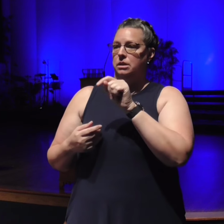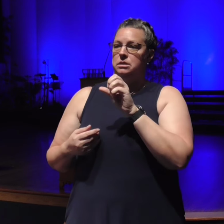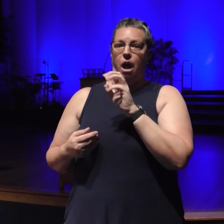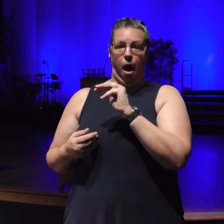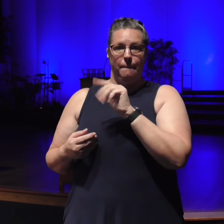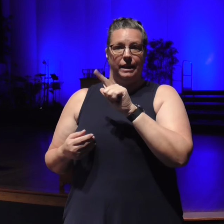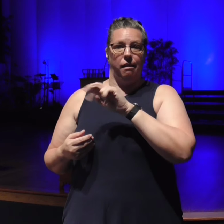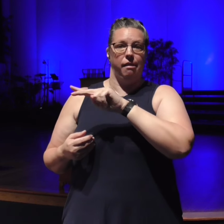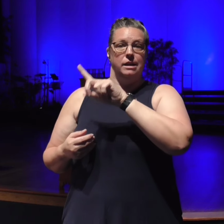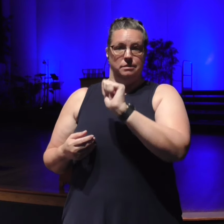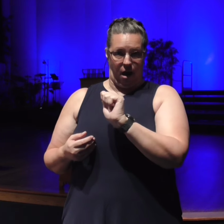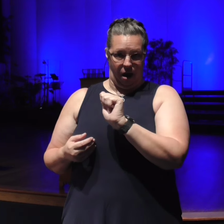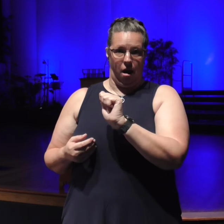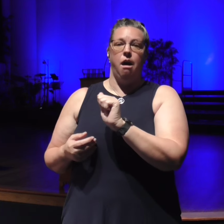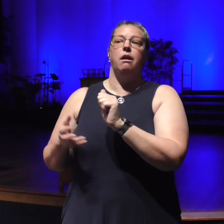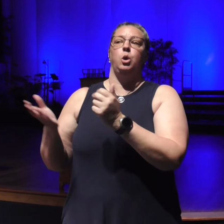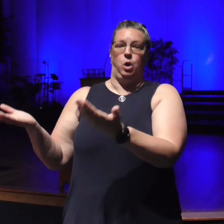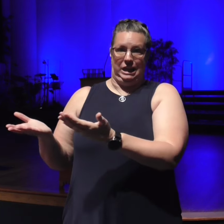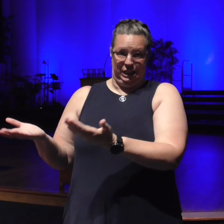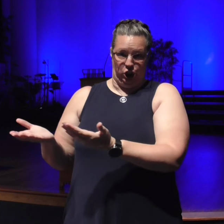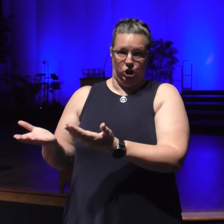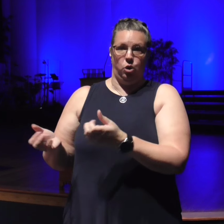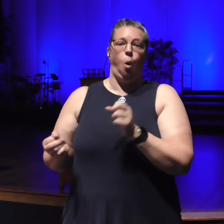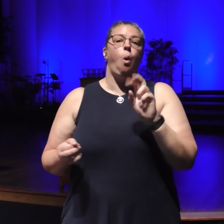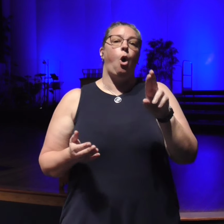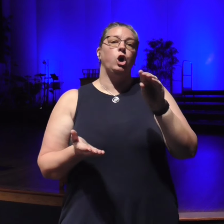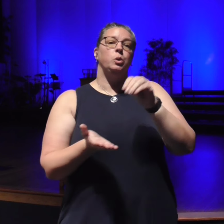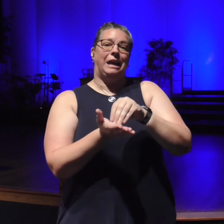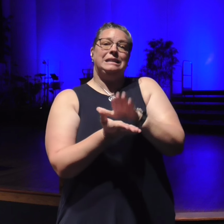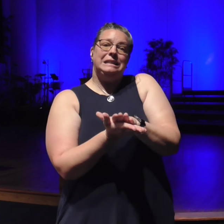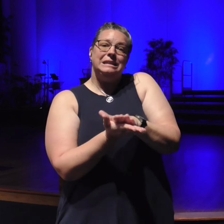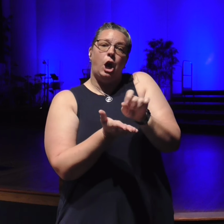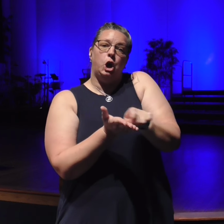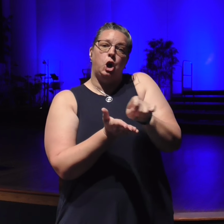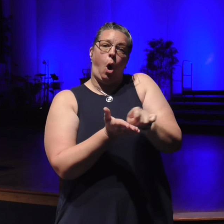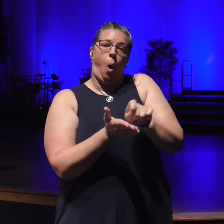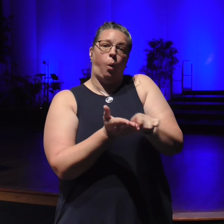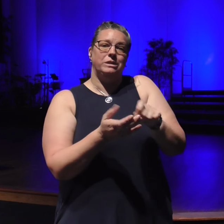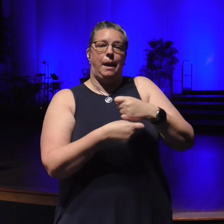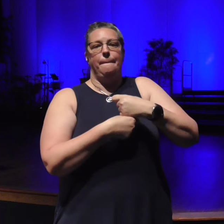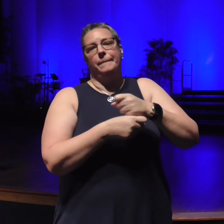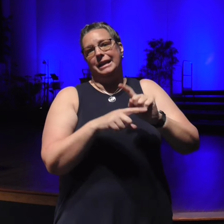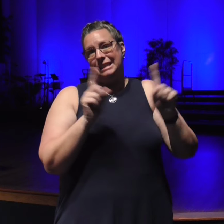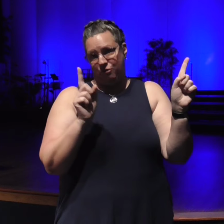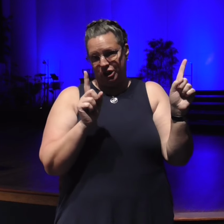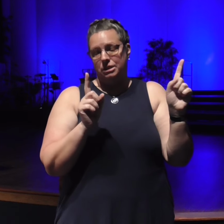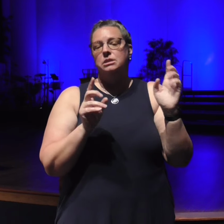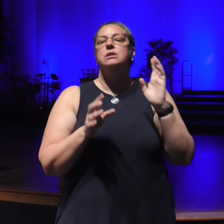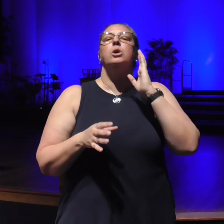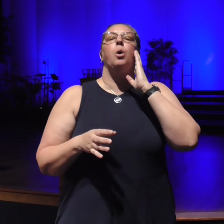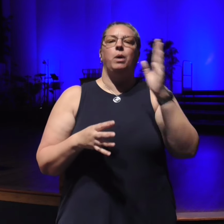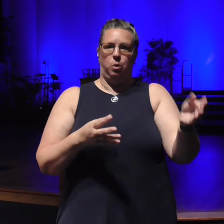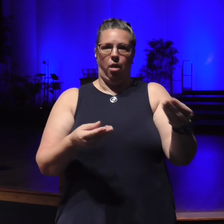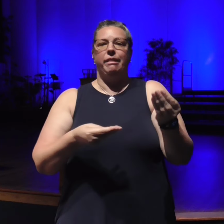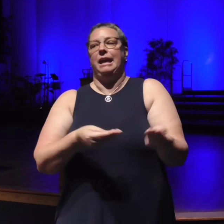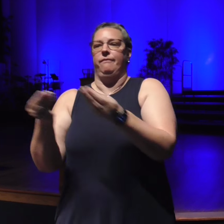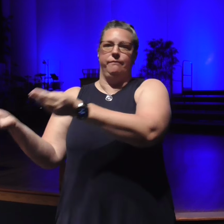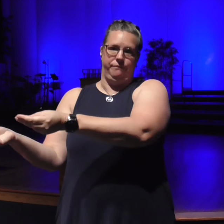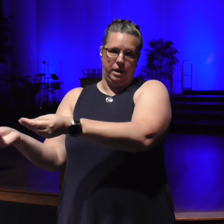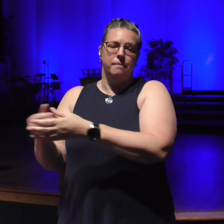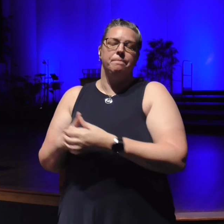come to this service, or you can give a note to any one of us at the Make a Difference and we'll make sure they get it. It is a